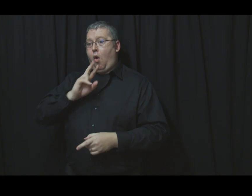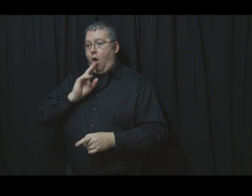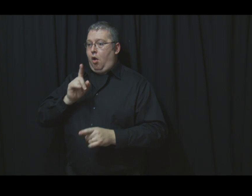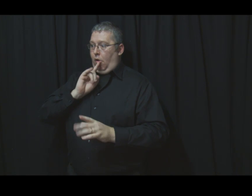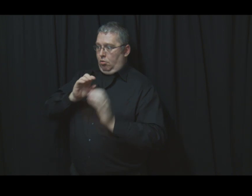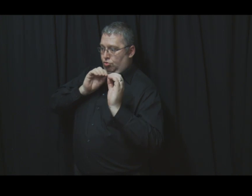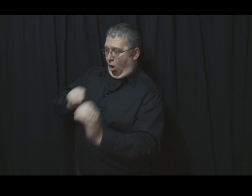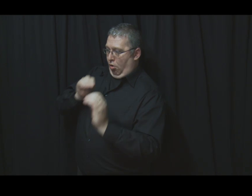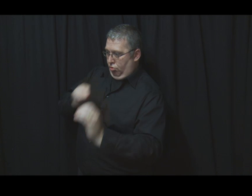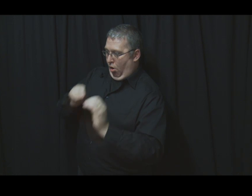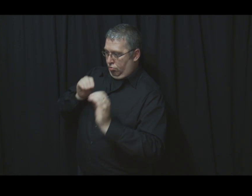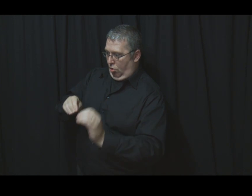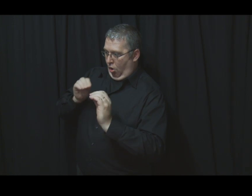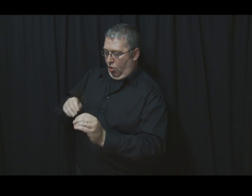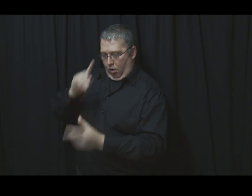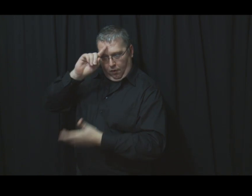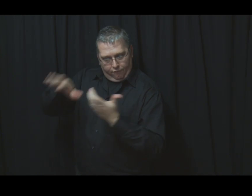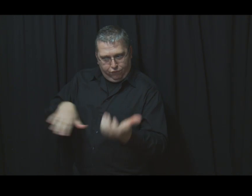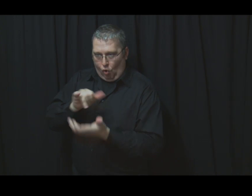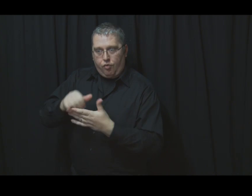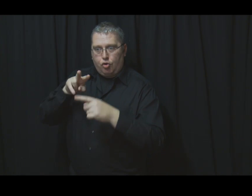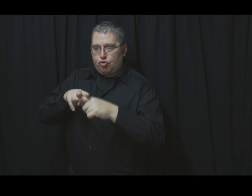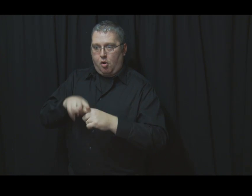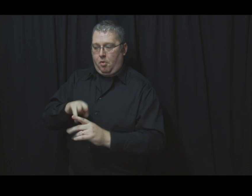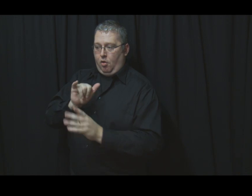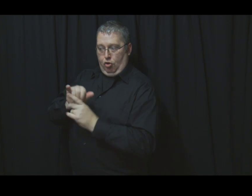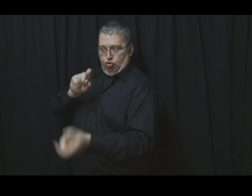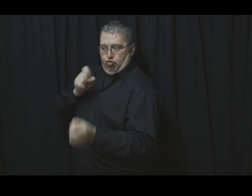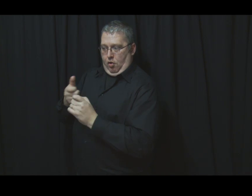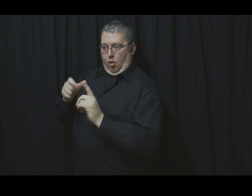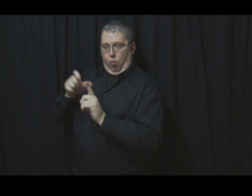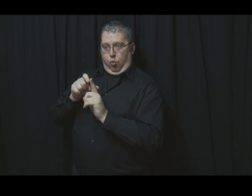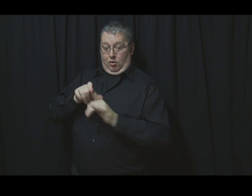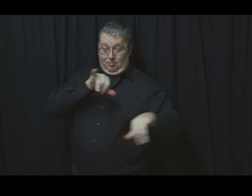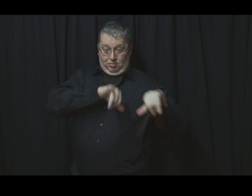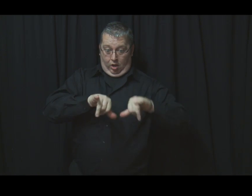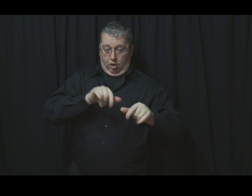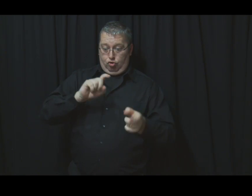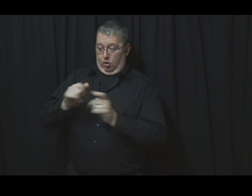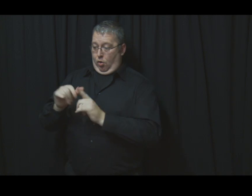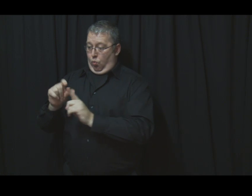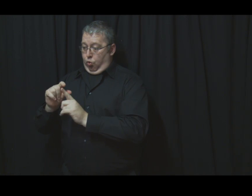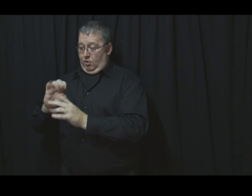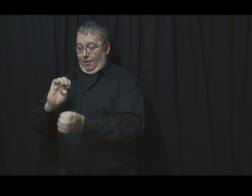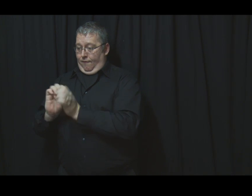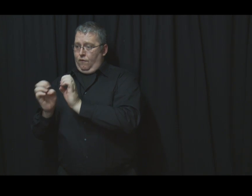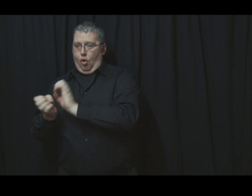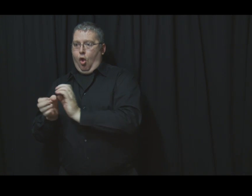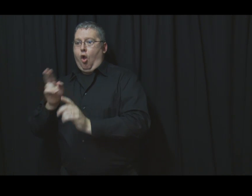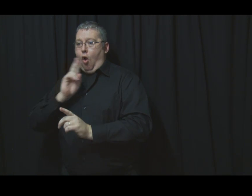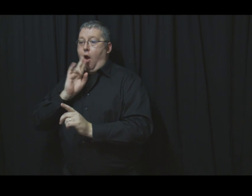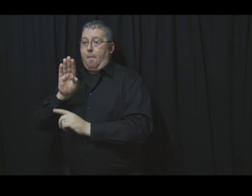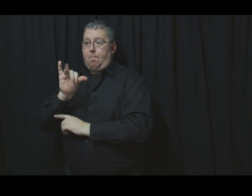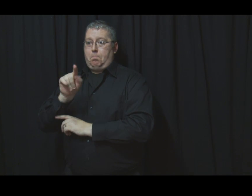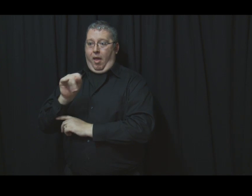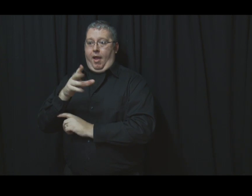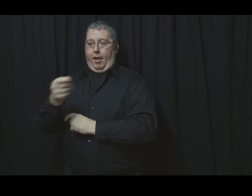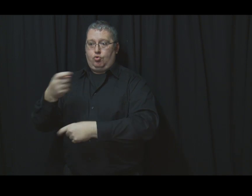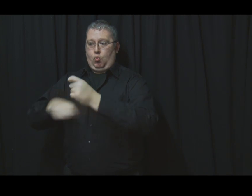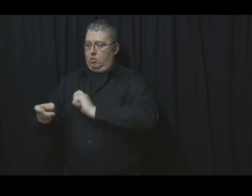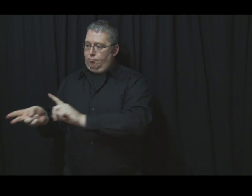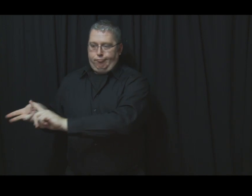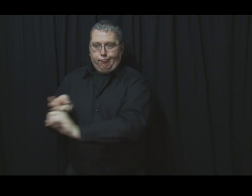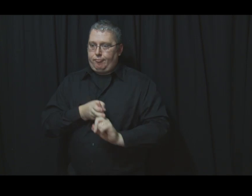the confusion of terms. The hijacking of the word science and the hijacking of the word evolution in a bait and switch. Let me